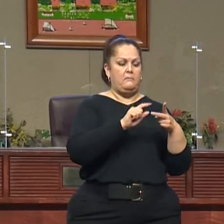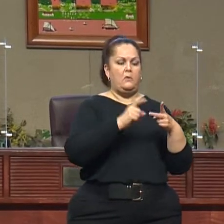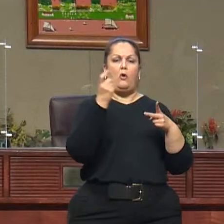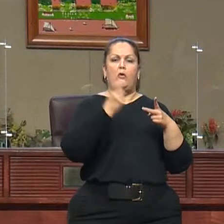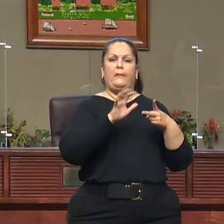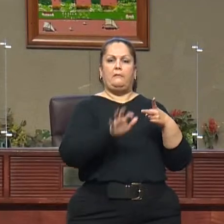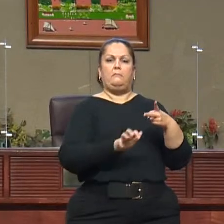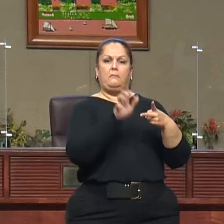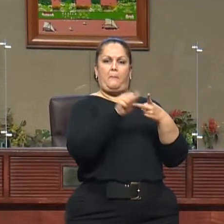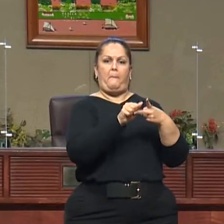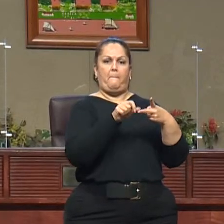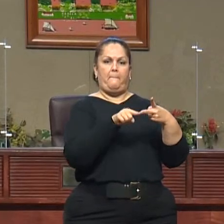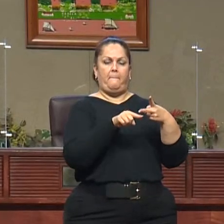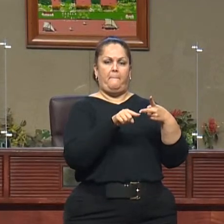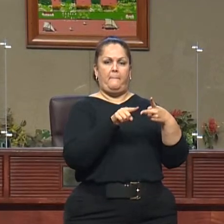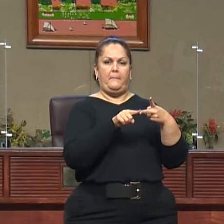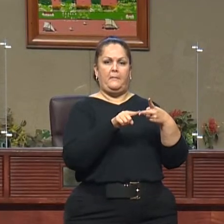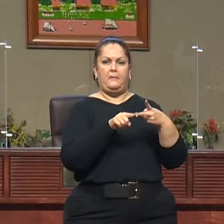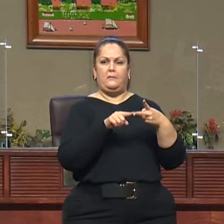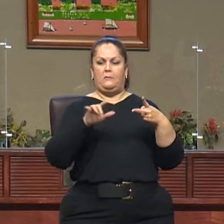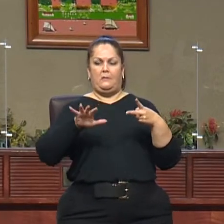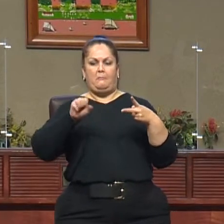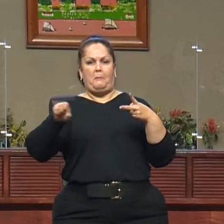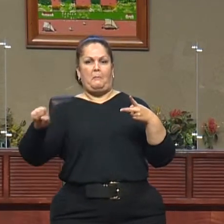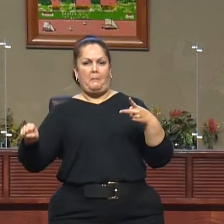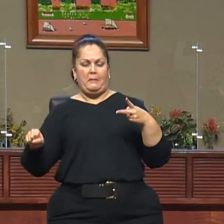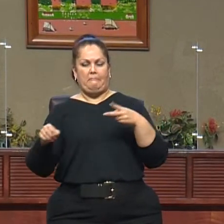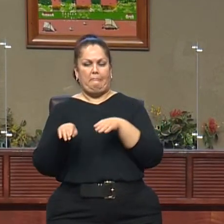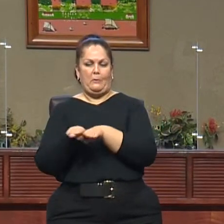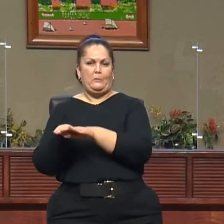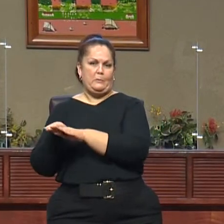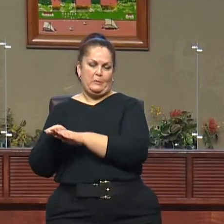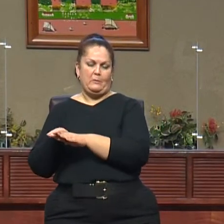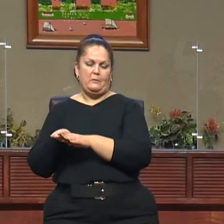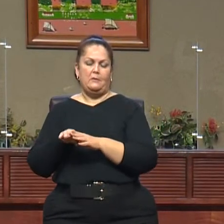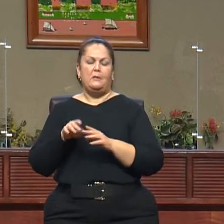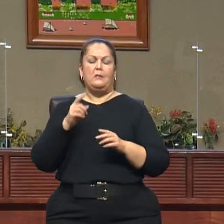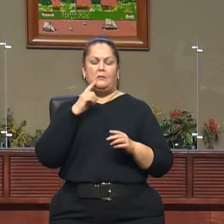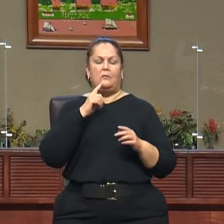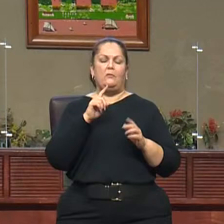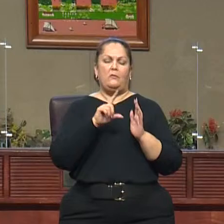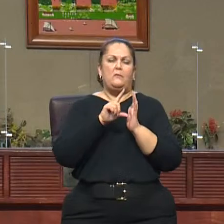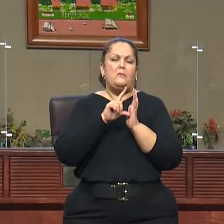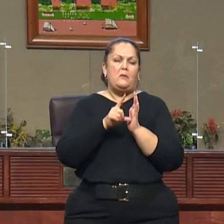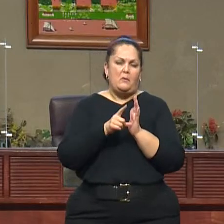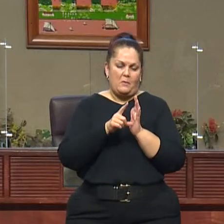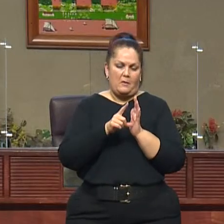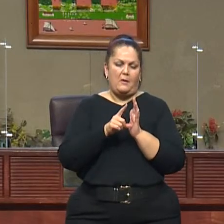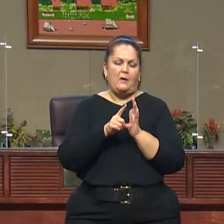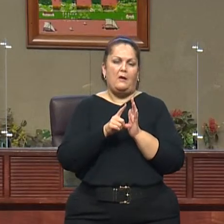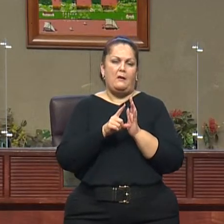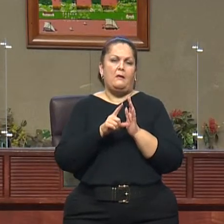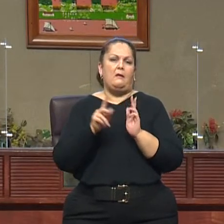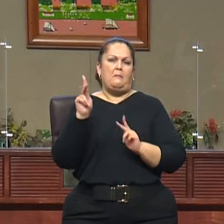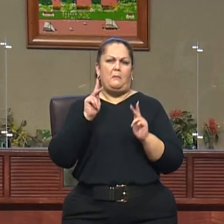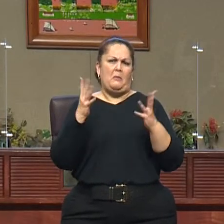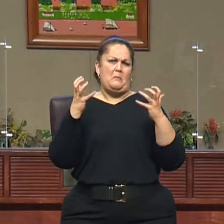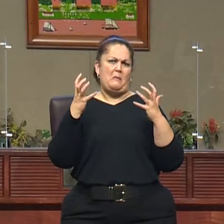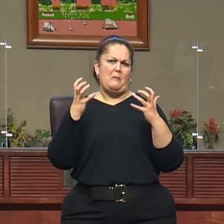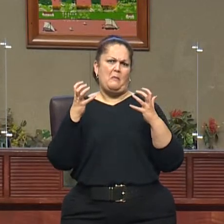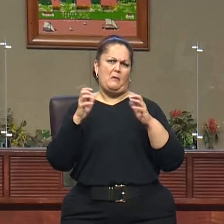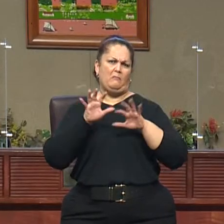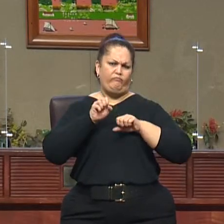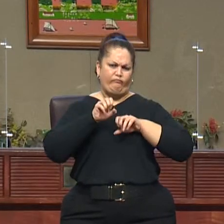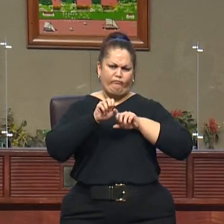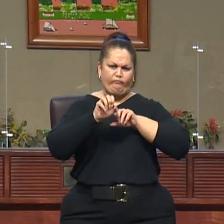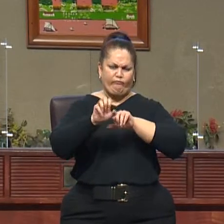dose. So again, it's going to be an initial period where the demand is going to be a lot higher than